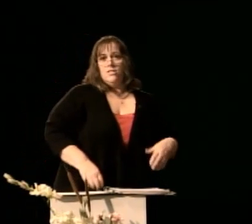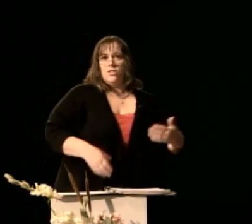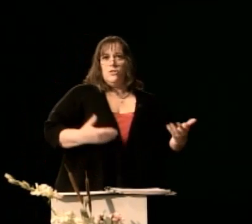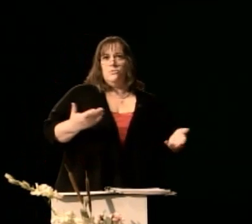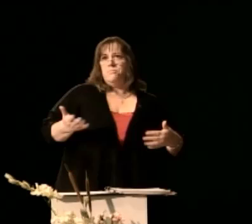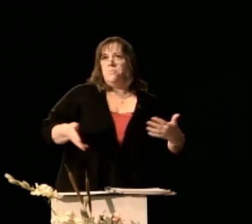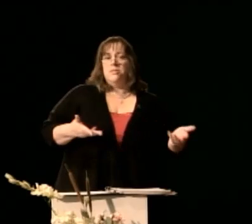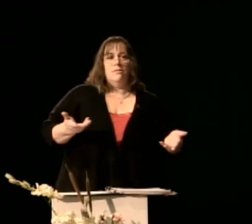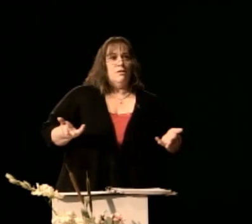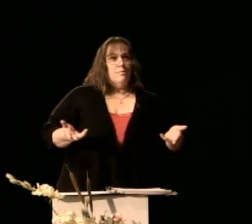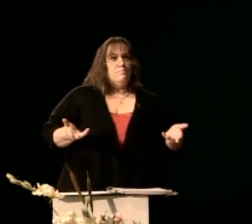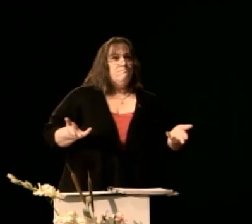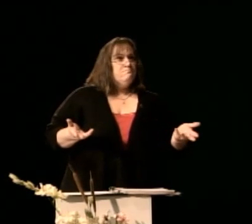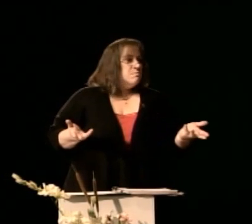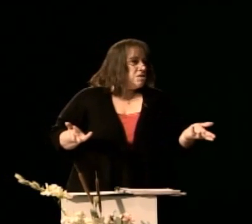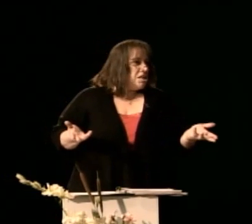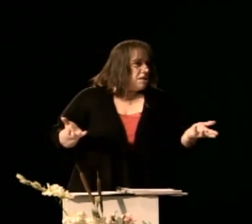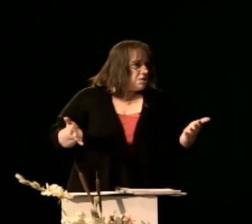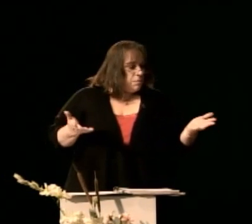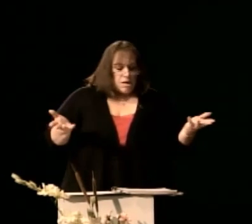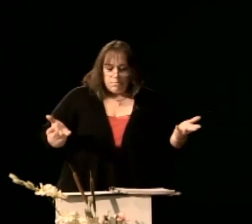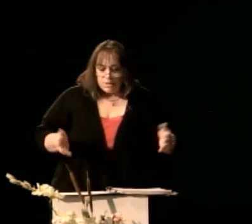So maybe there's a dance coming up, let's say.